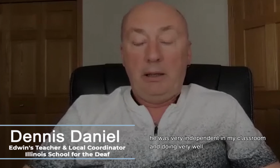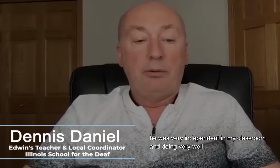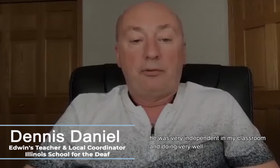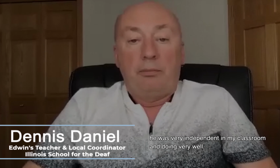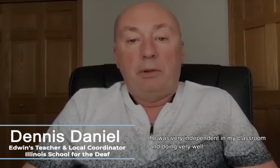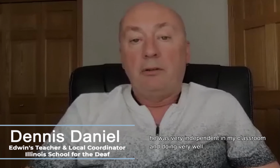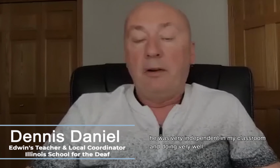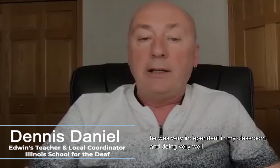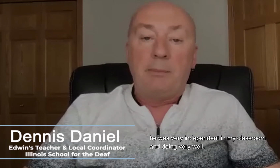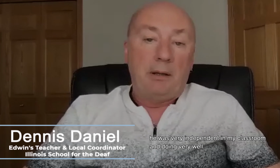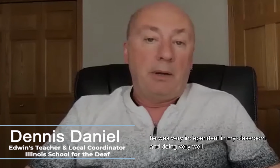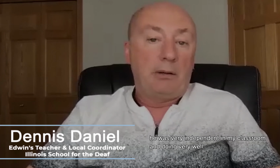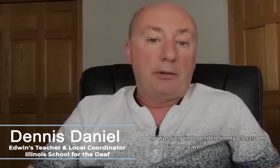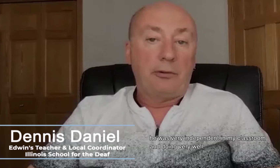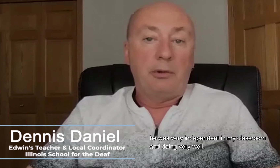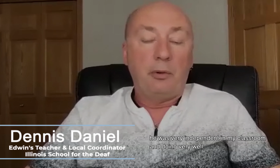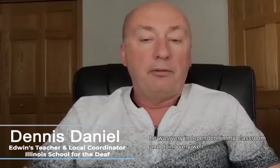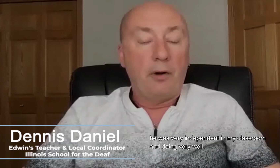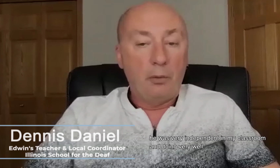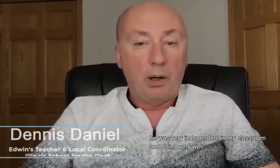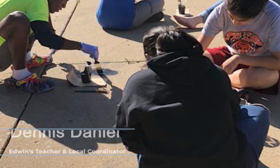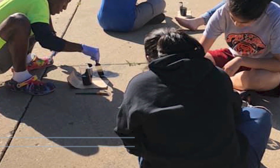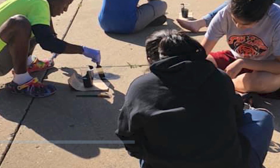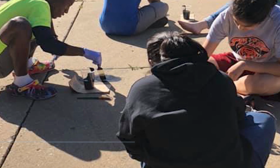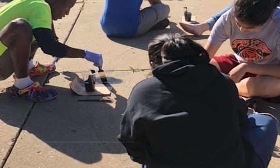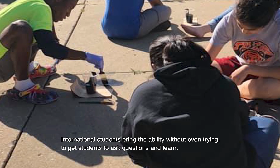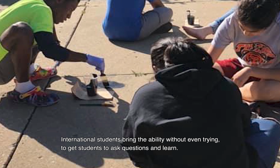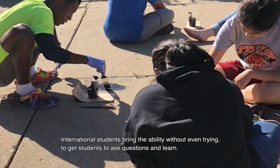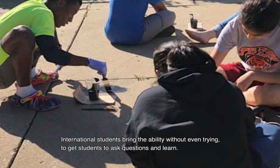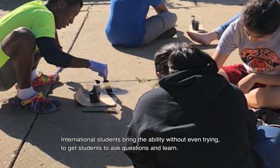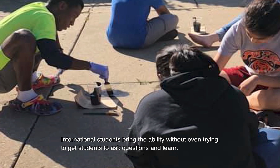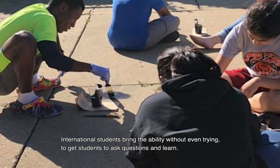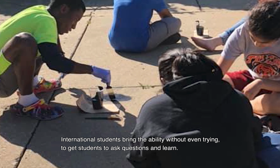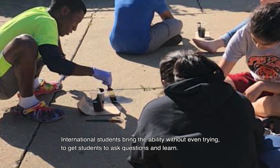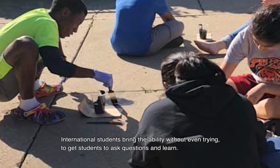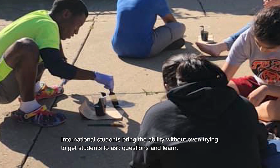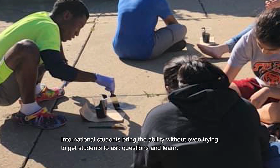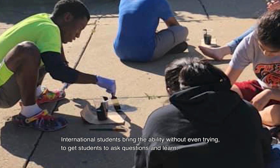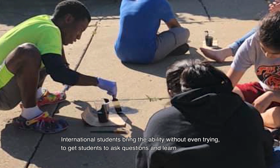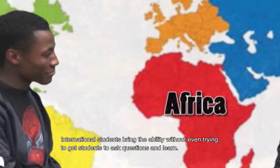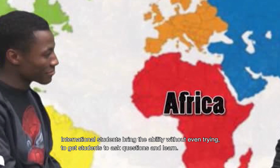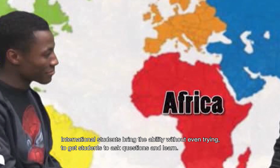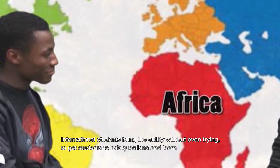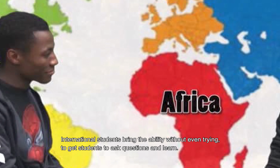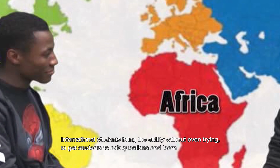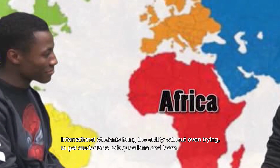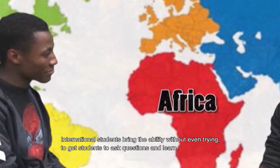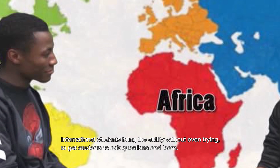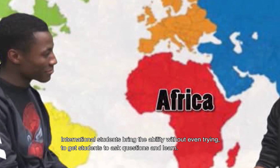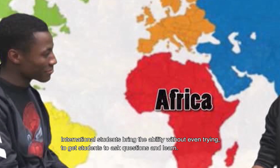was very independent in my classroom and doing very well. International students bring the ability without even trying to get